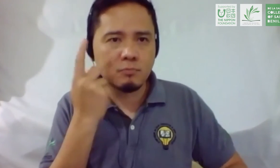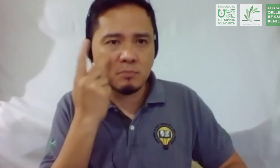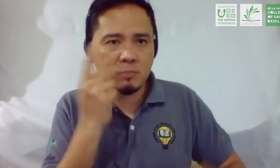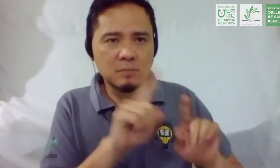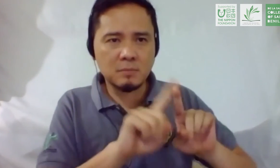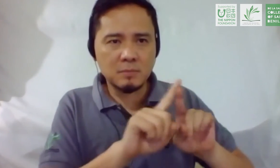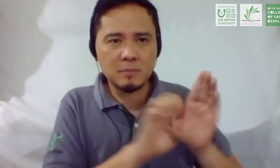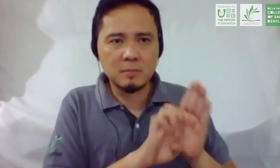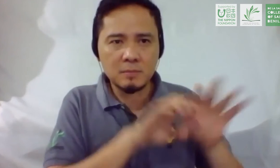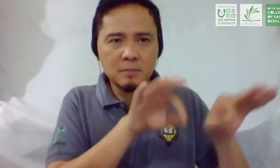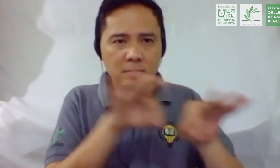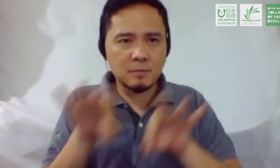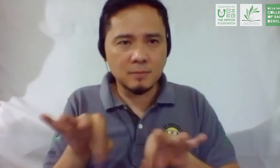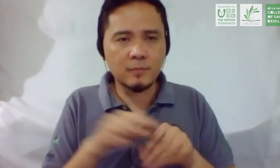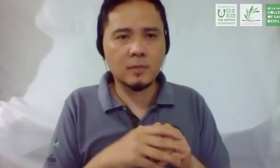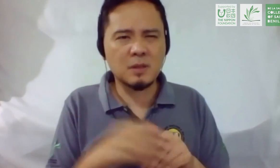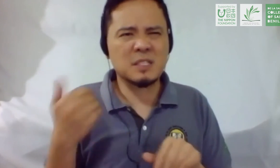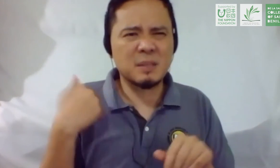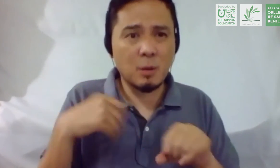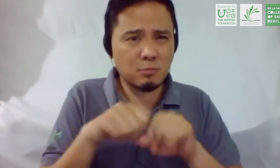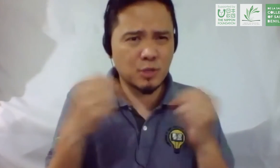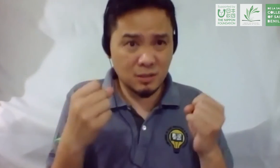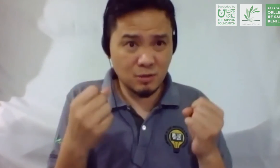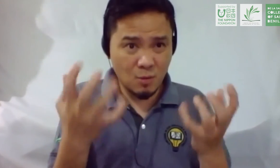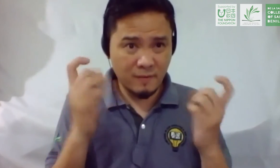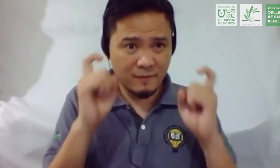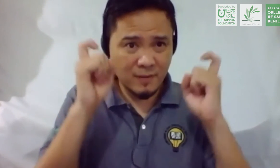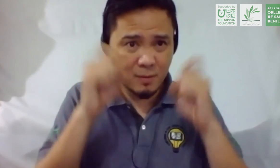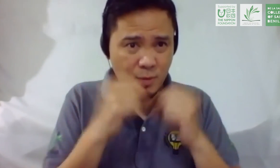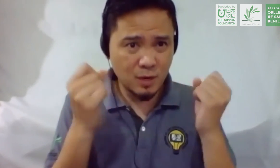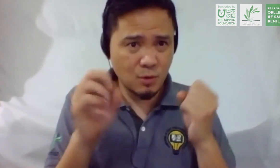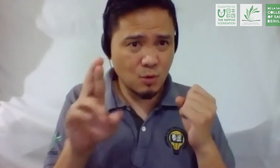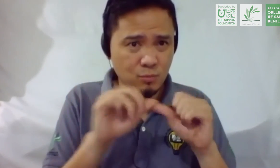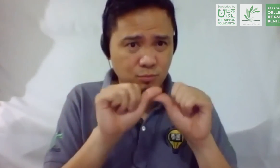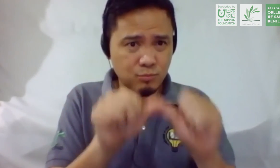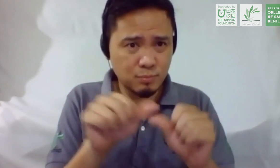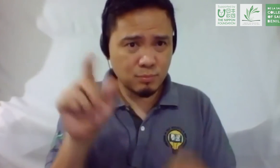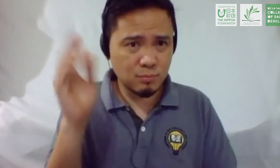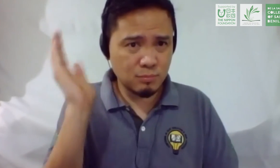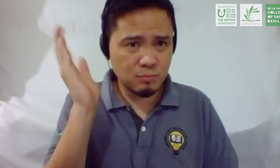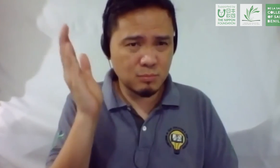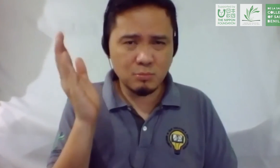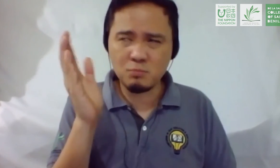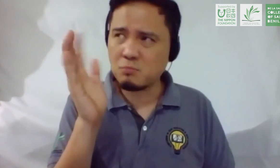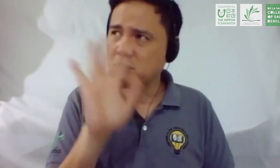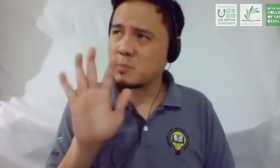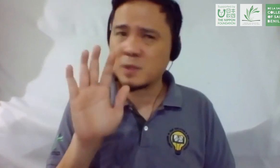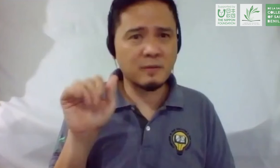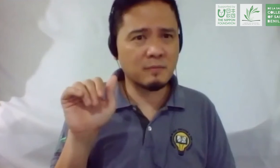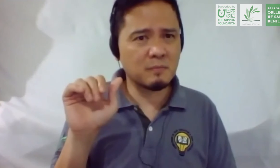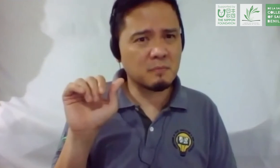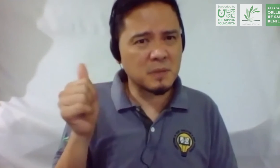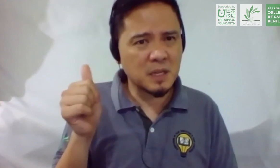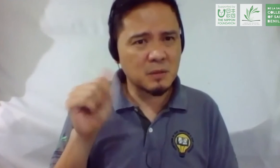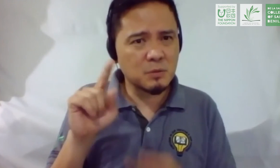why don't we didn't have a break. Do you want to take a quick break, or do you want to continue on for another 10 to 15 minutes